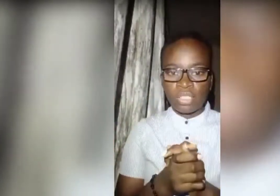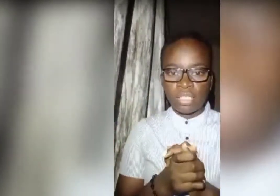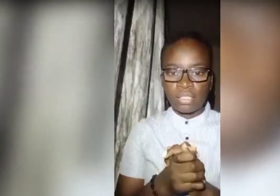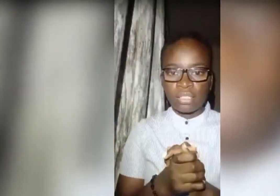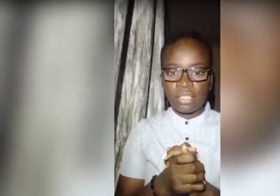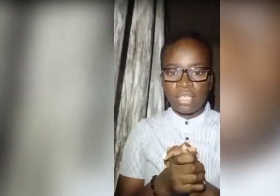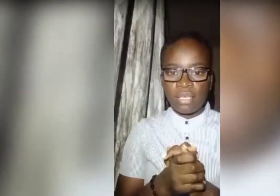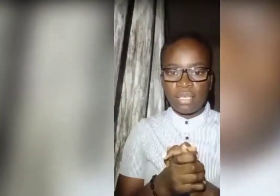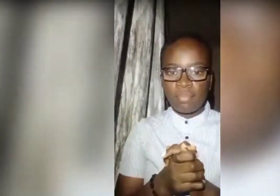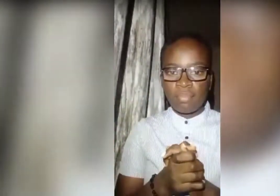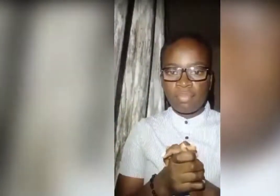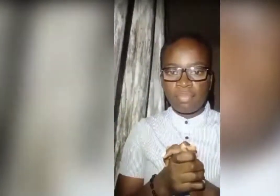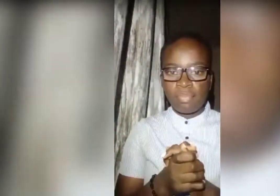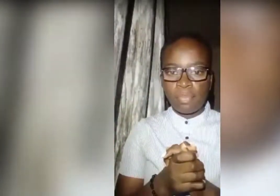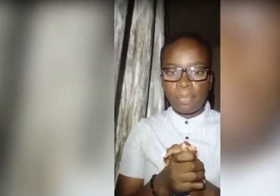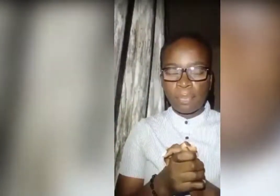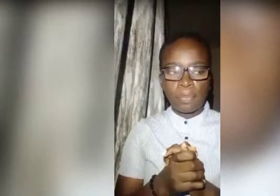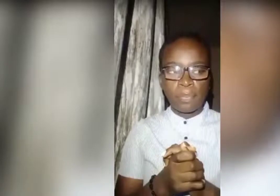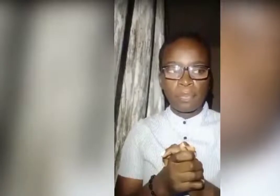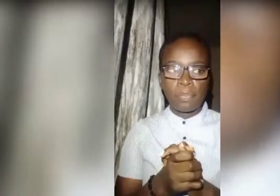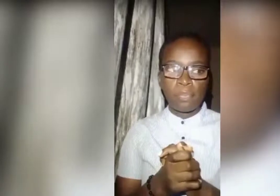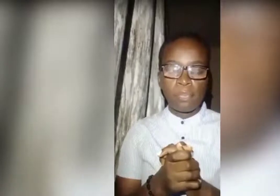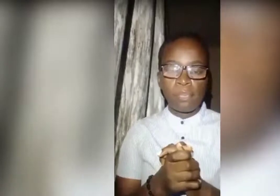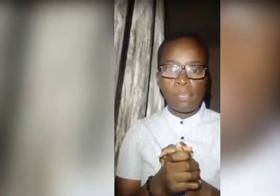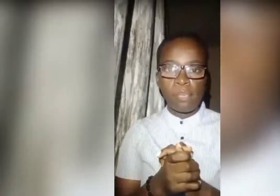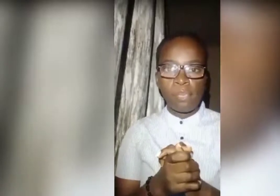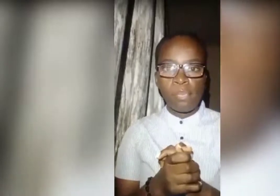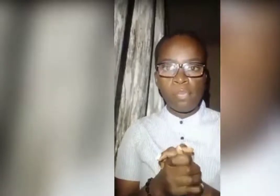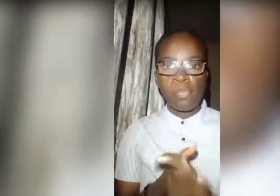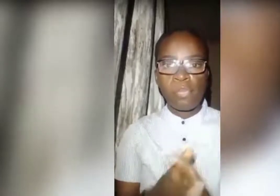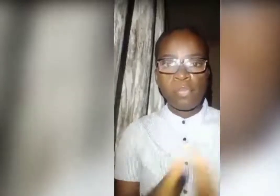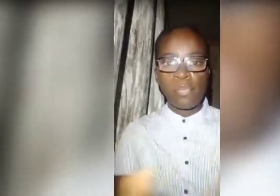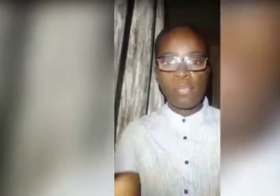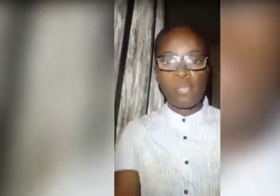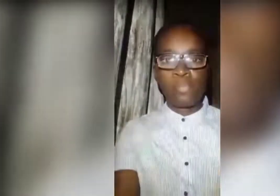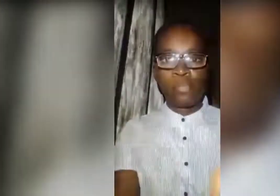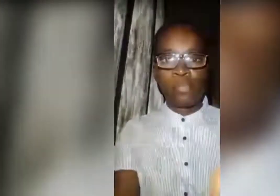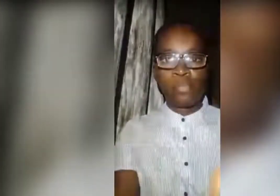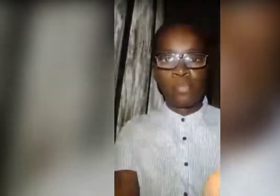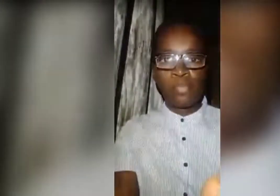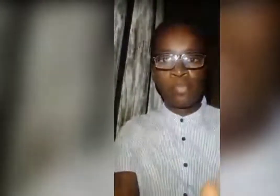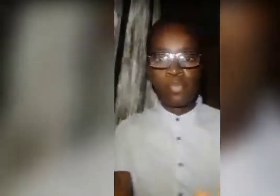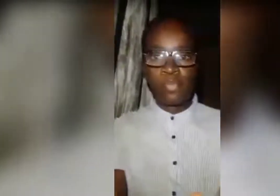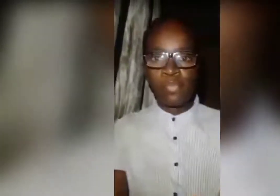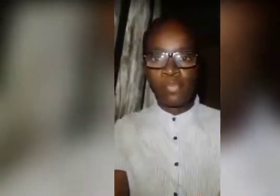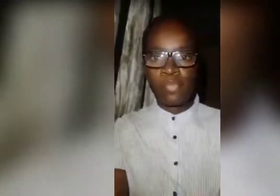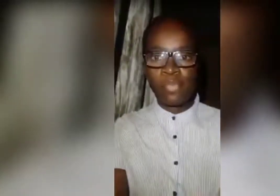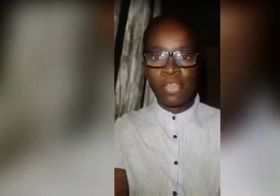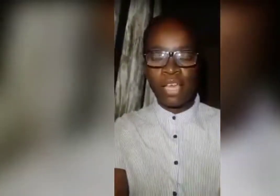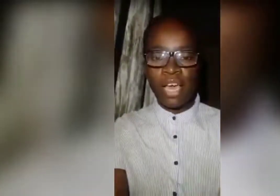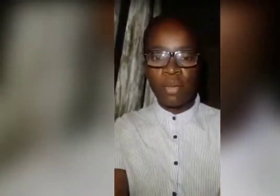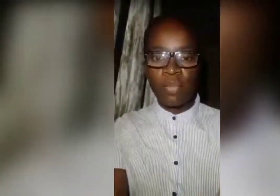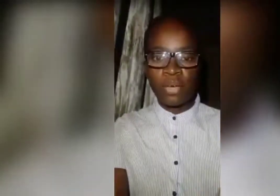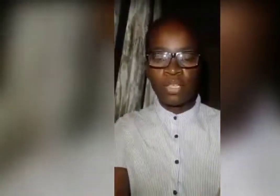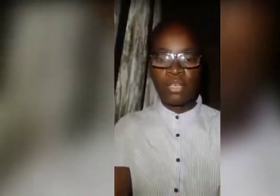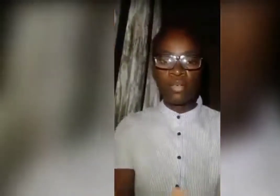Okay. But maybe you want to position the camera or yourself to the middle of the camera so that we can have it. How about now? Is this